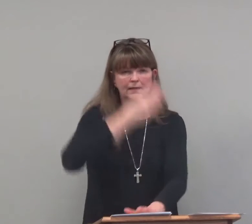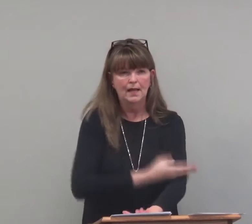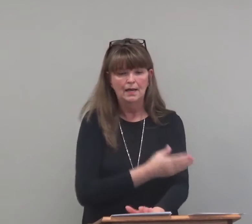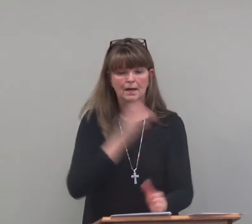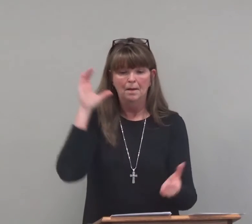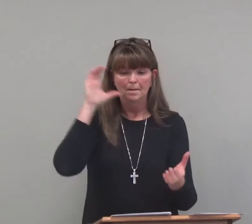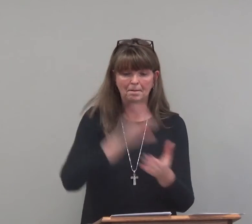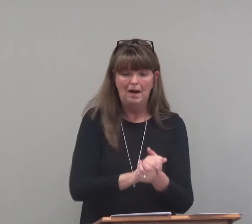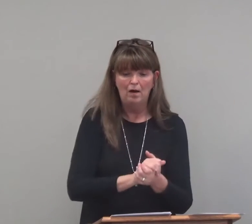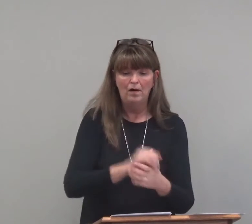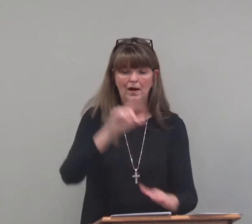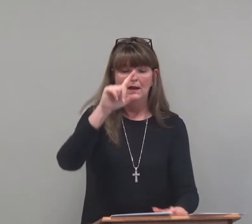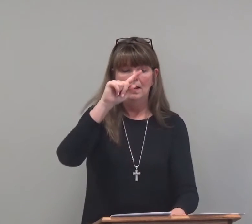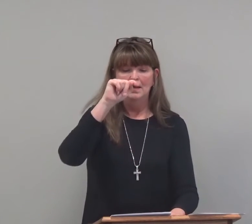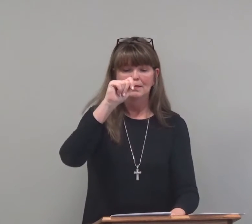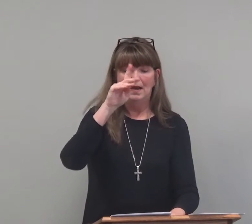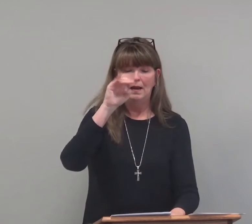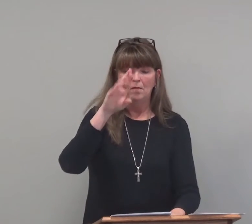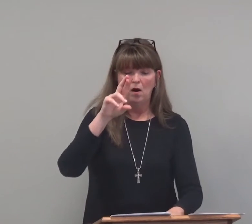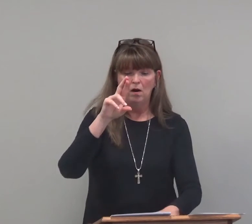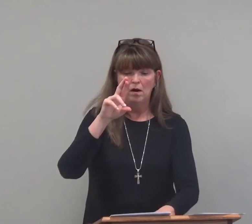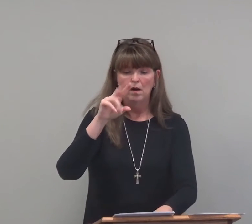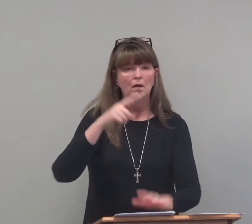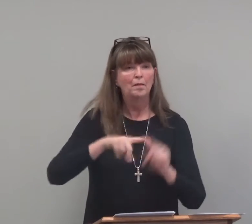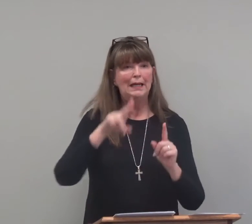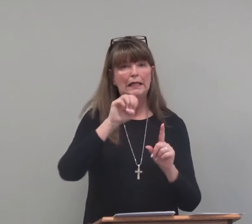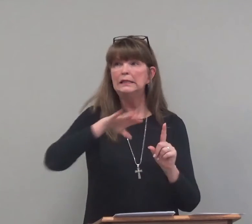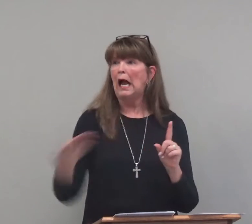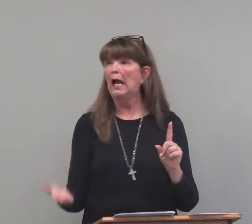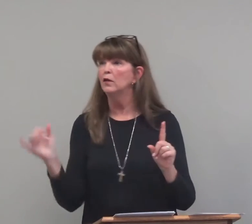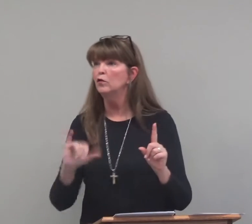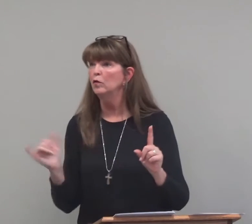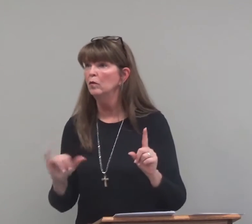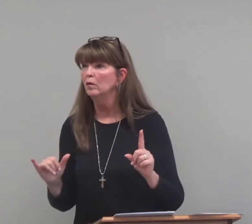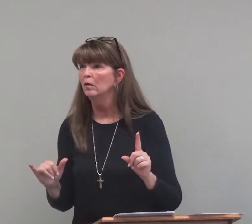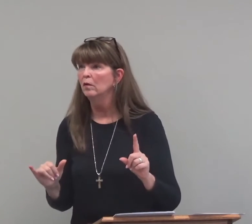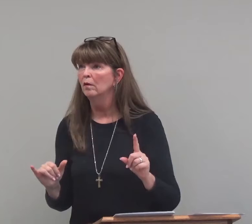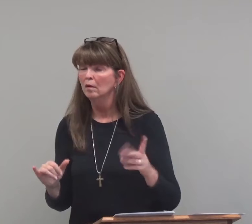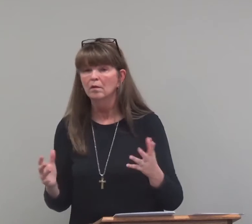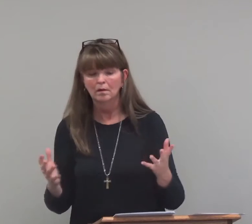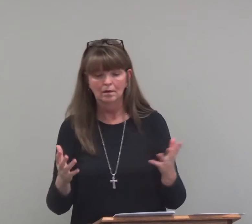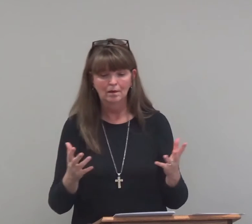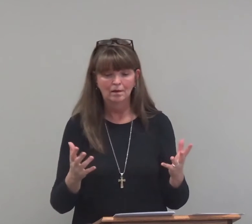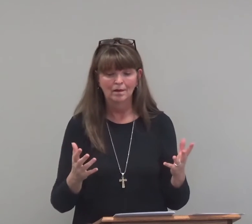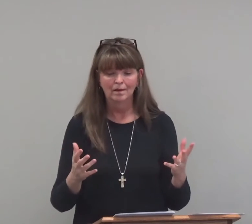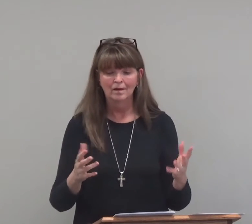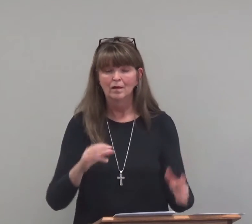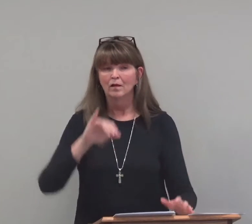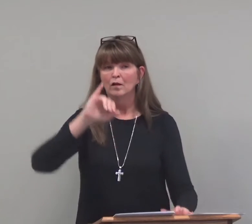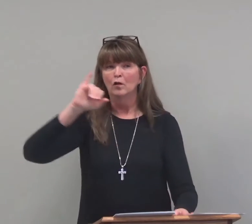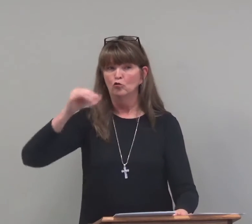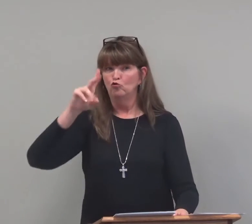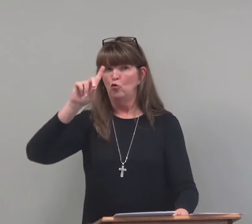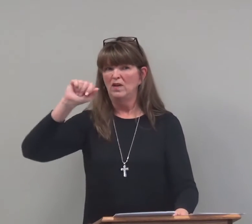Her father gave her to a brother, but then he died as well.